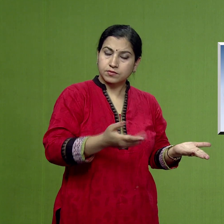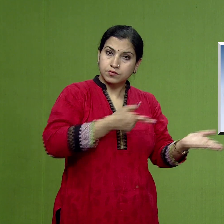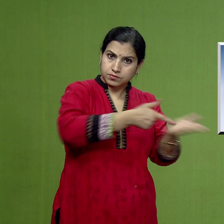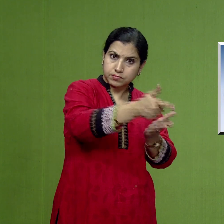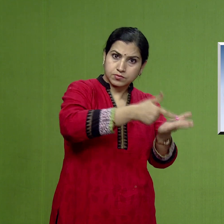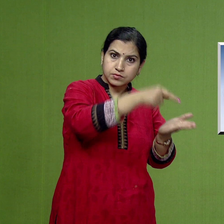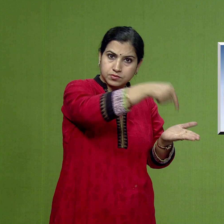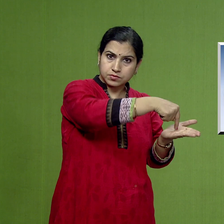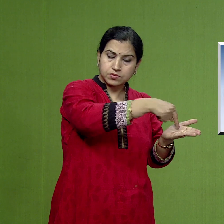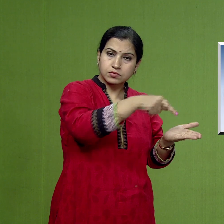Similarly,